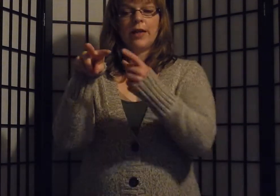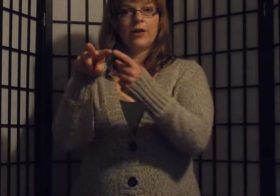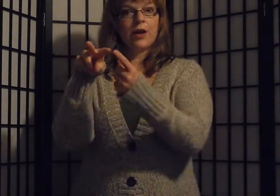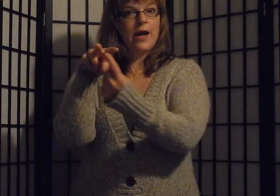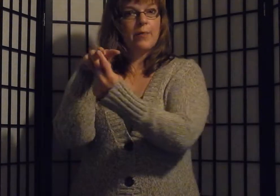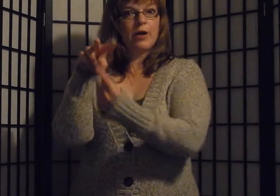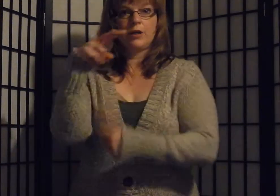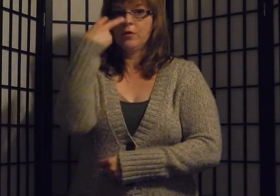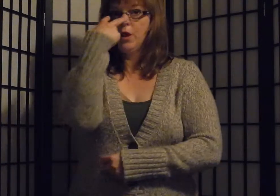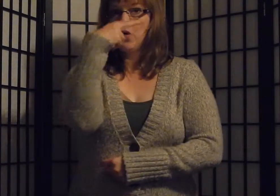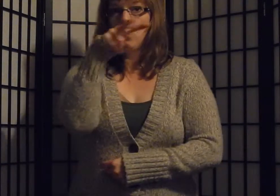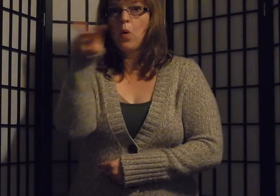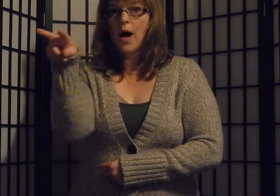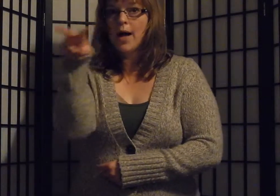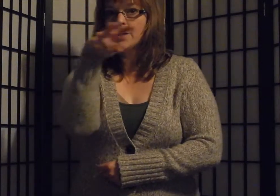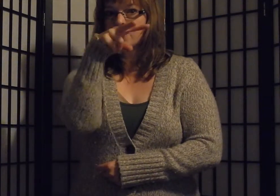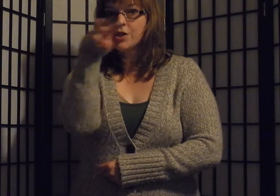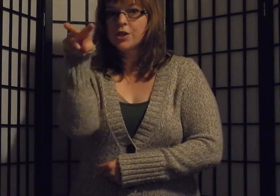like your eyeballs. Watch